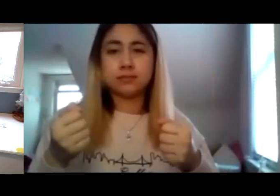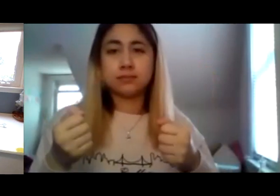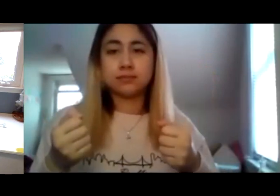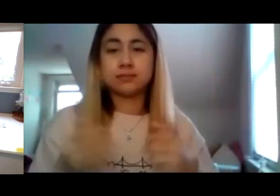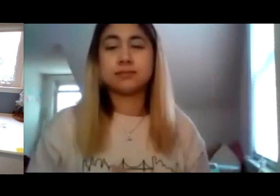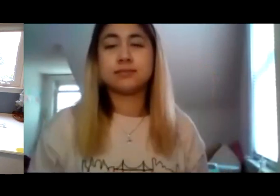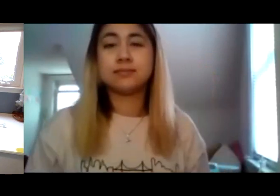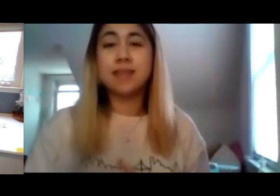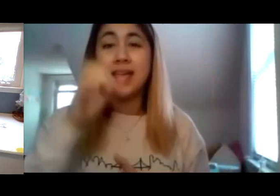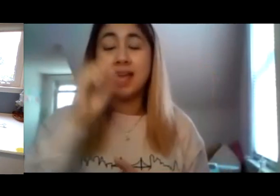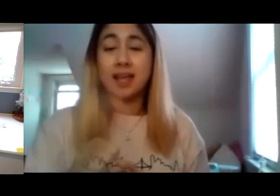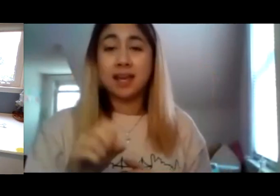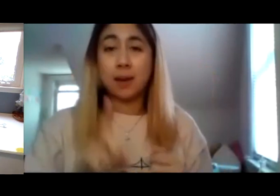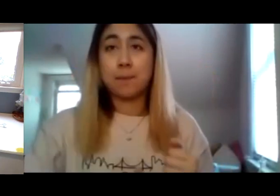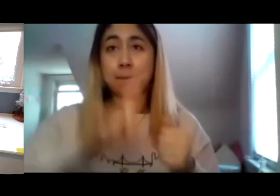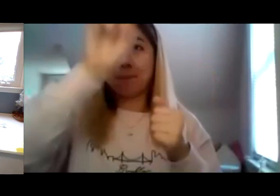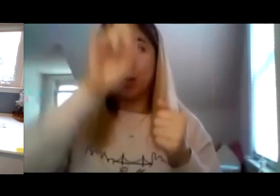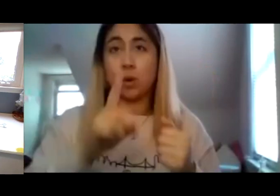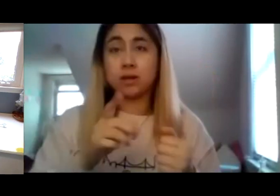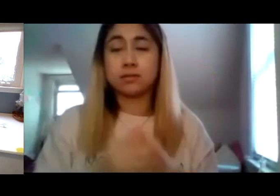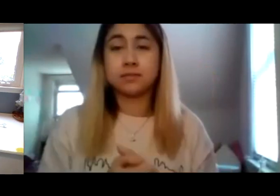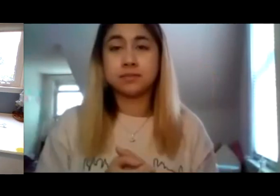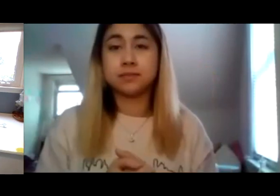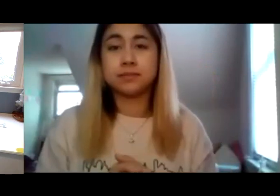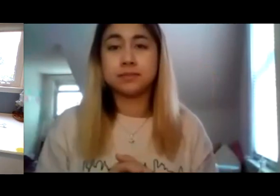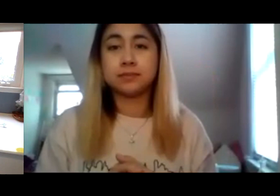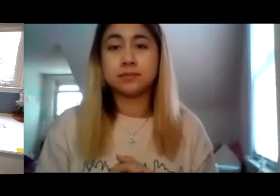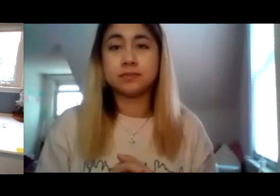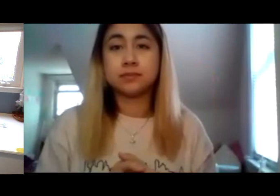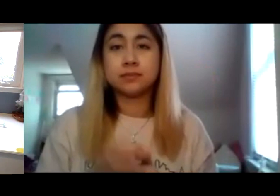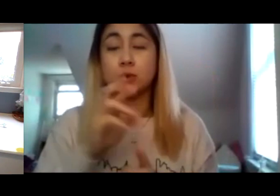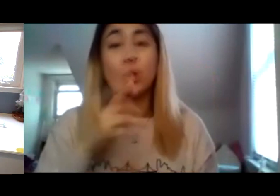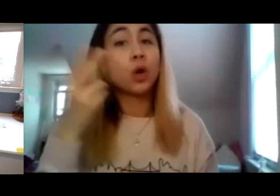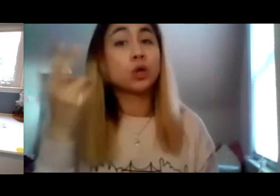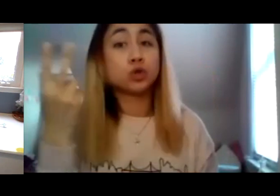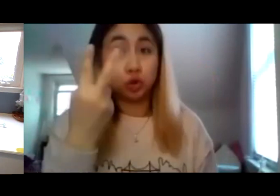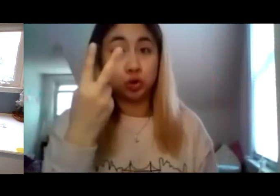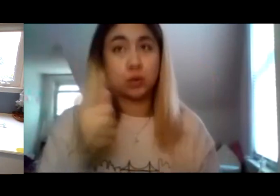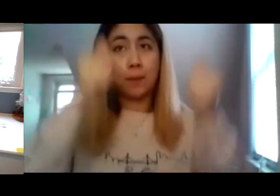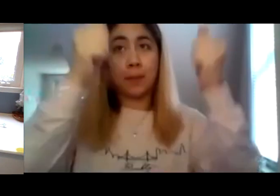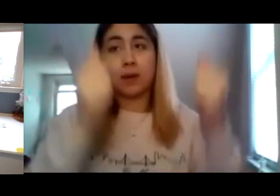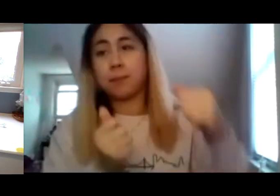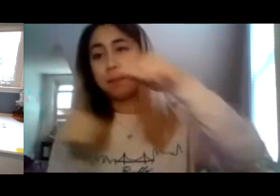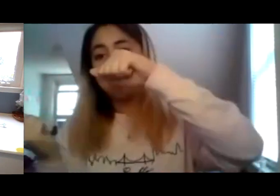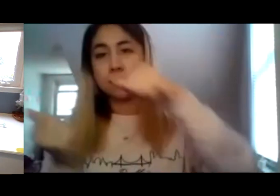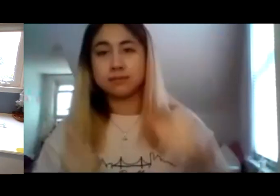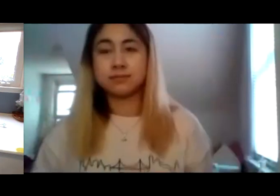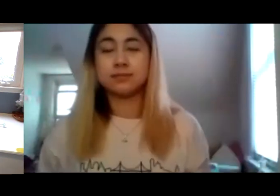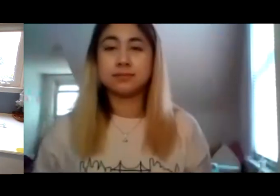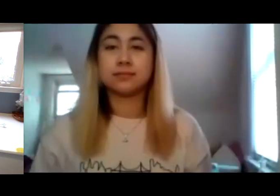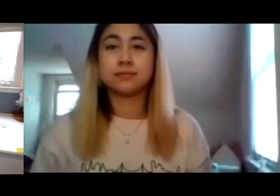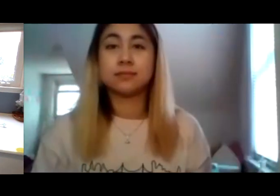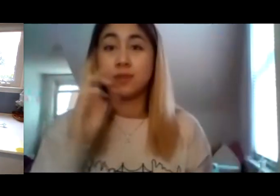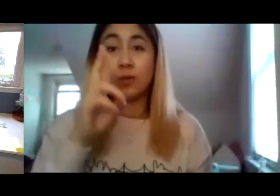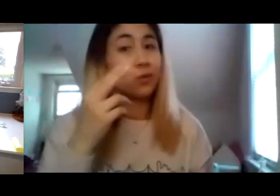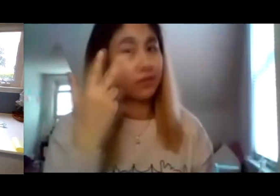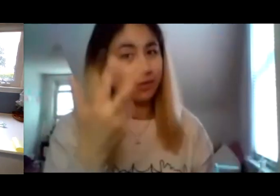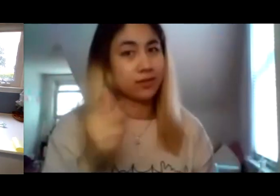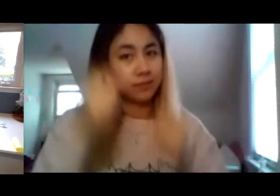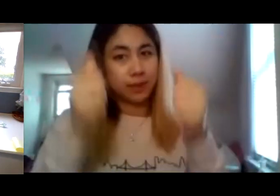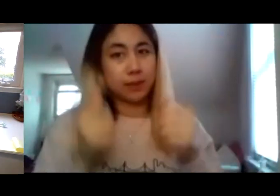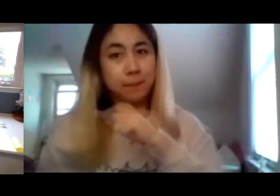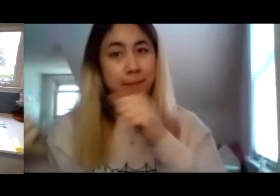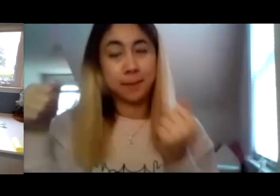We can point one direction at a time, or we can point two, or we can point